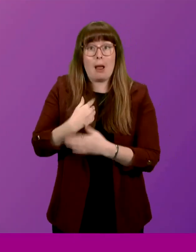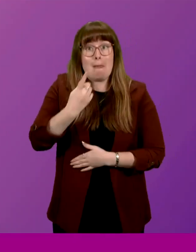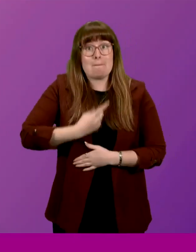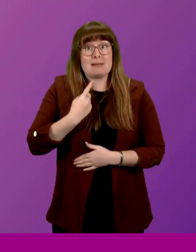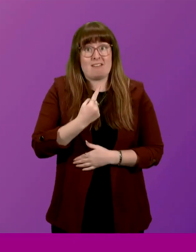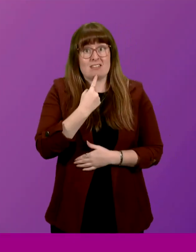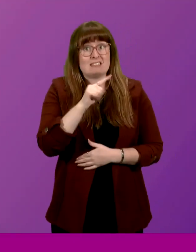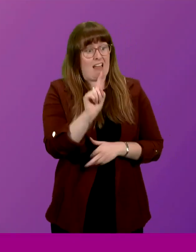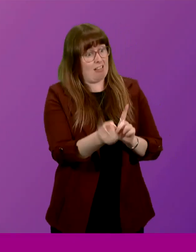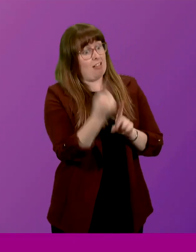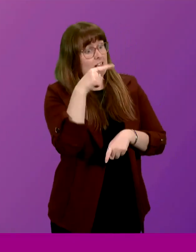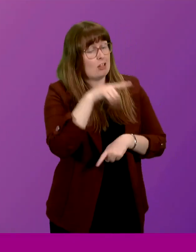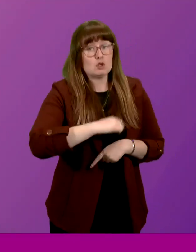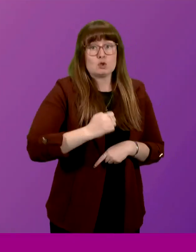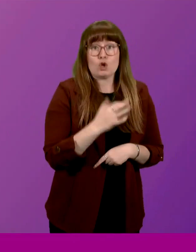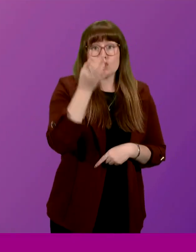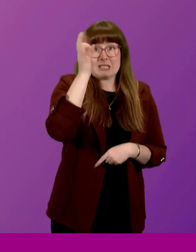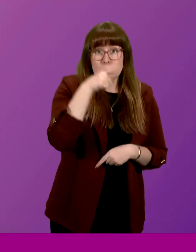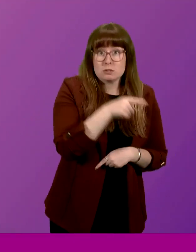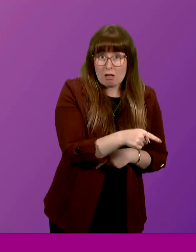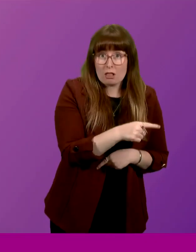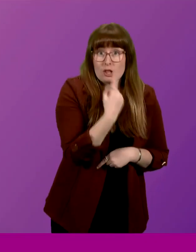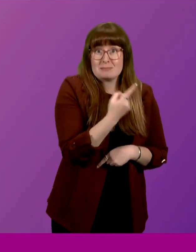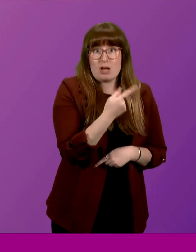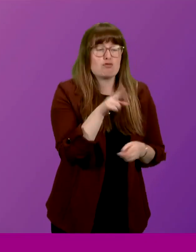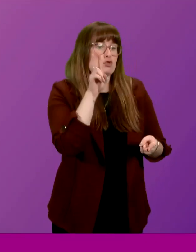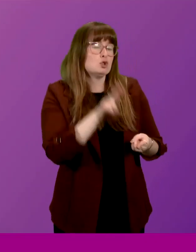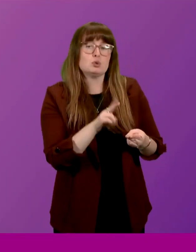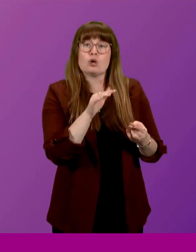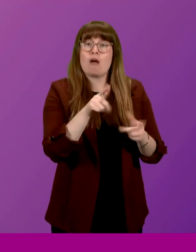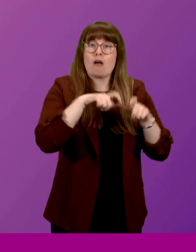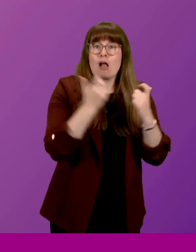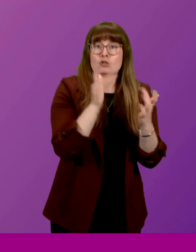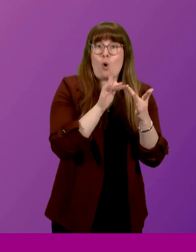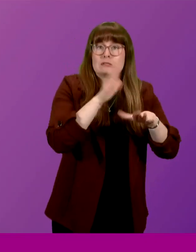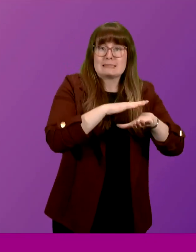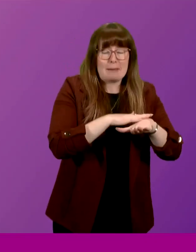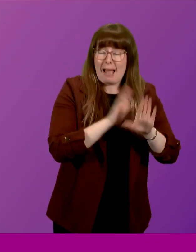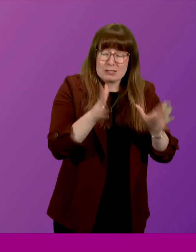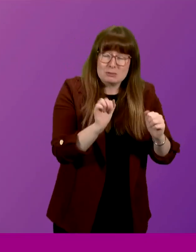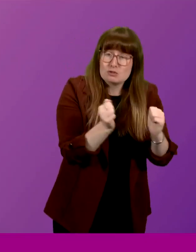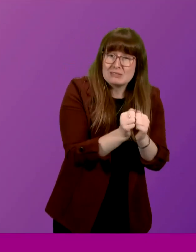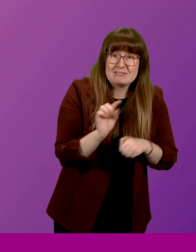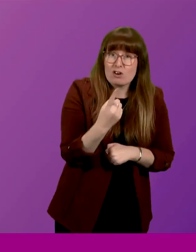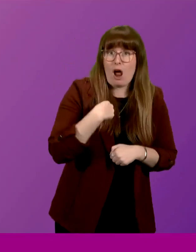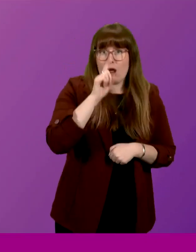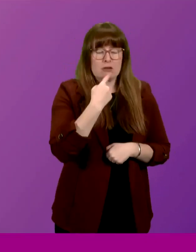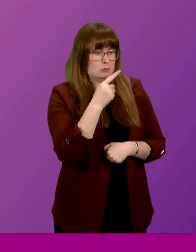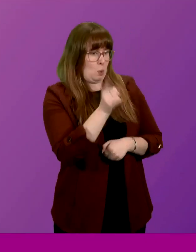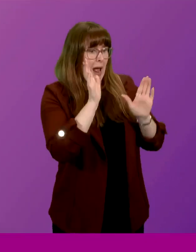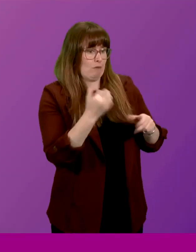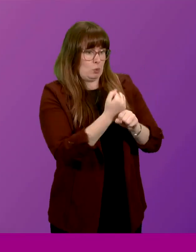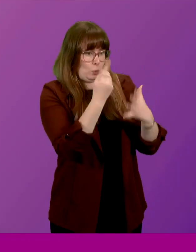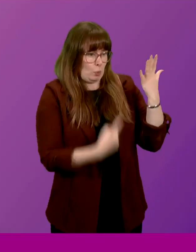instruct Scottish councils to reduce class contact time. I need to do it by agreement because the Education Scotland